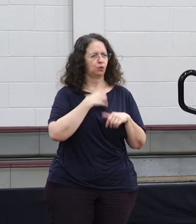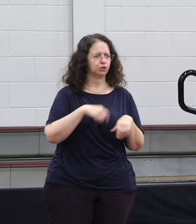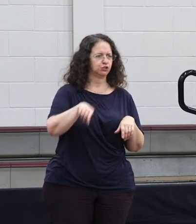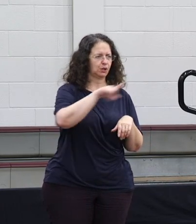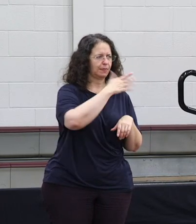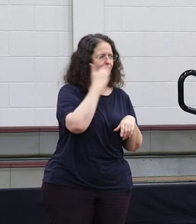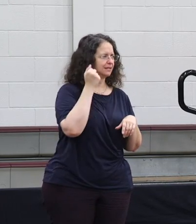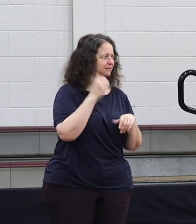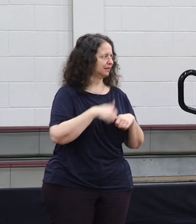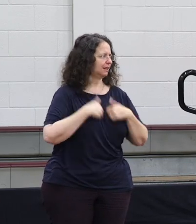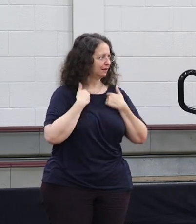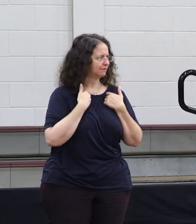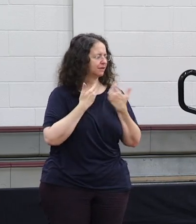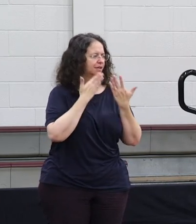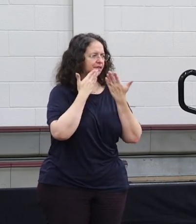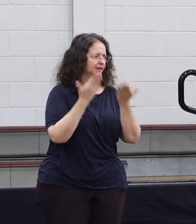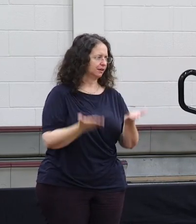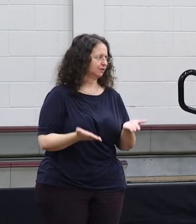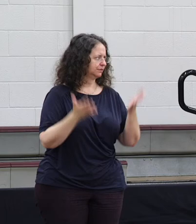life. Thank you.